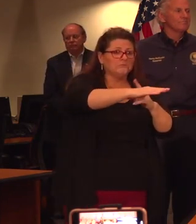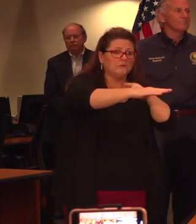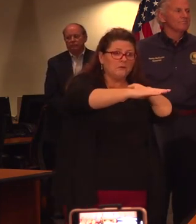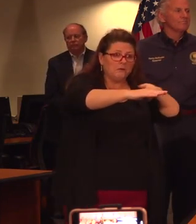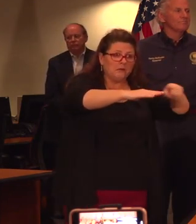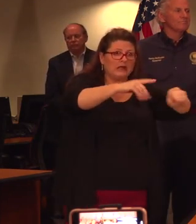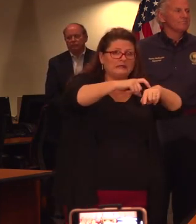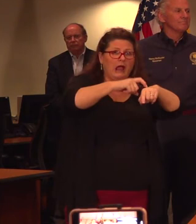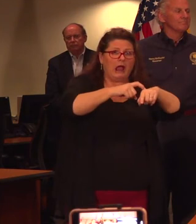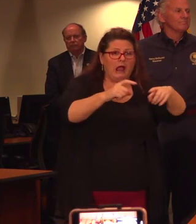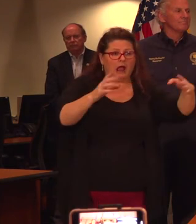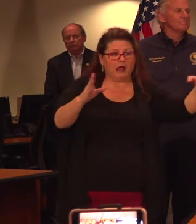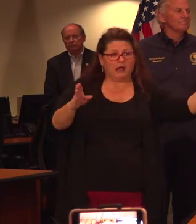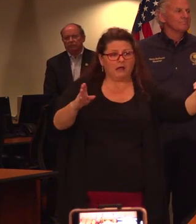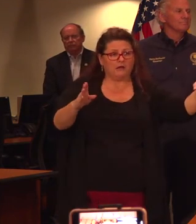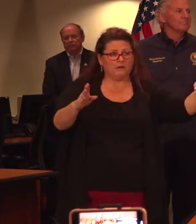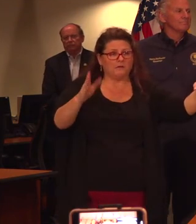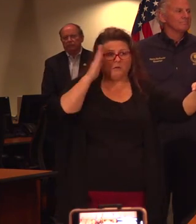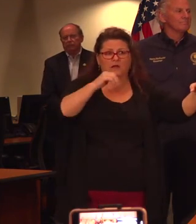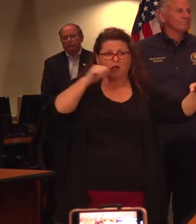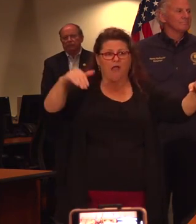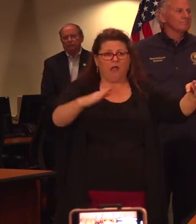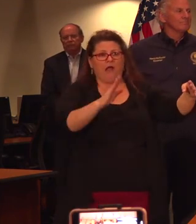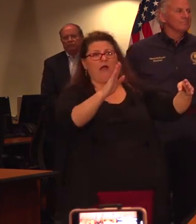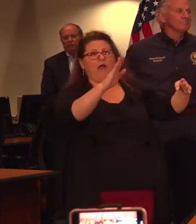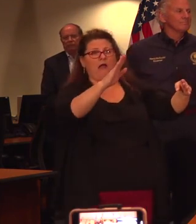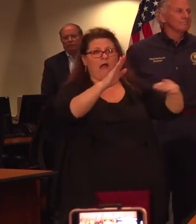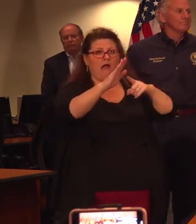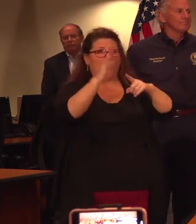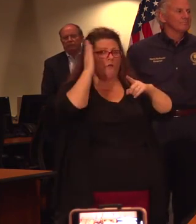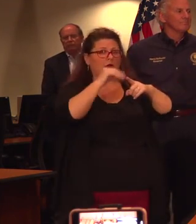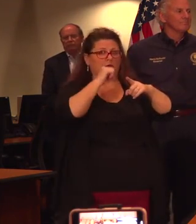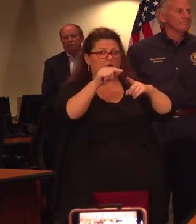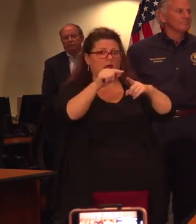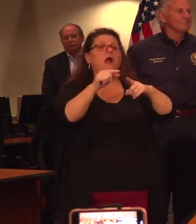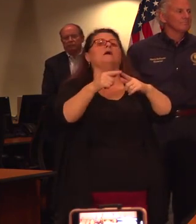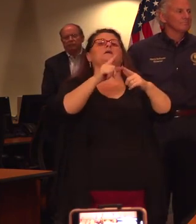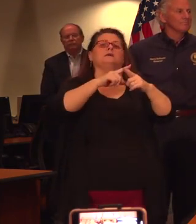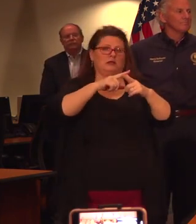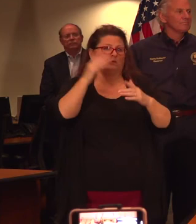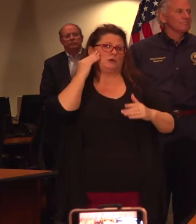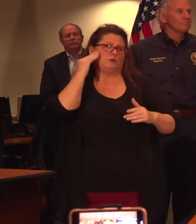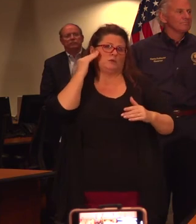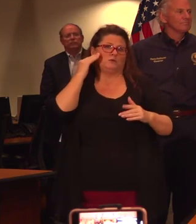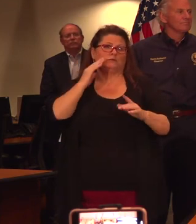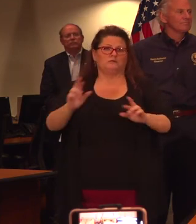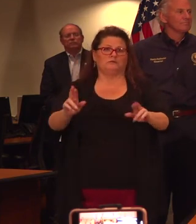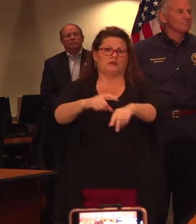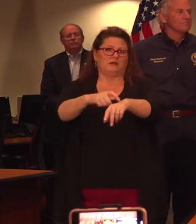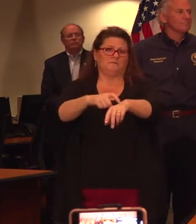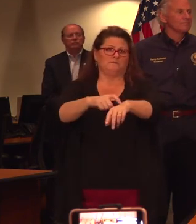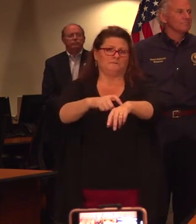of time, that we have some reassurance that it's not going back up again, then we would use the information